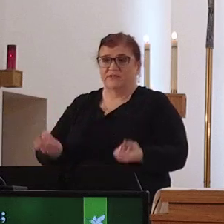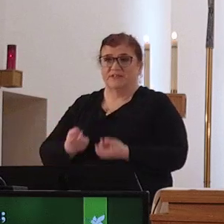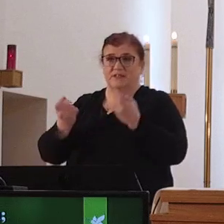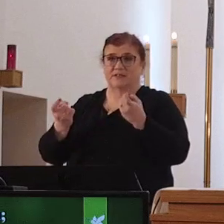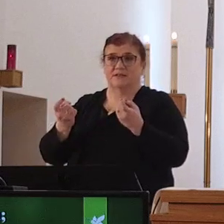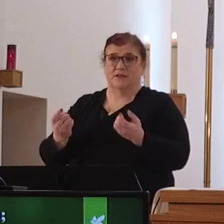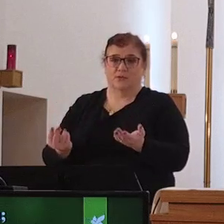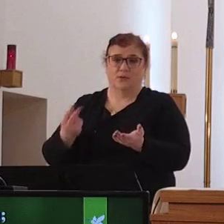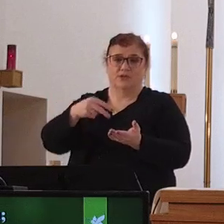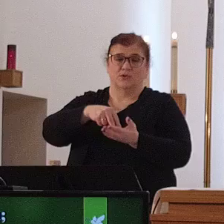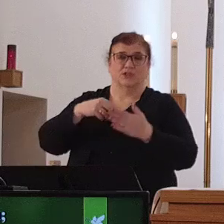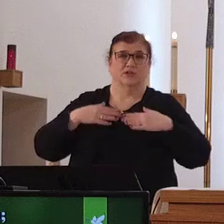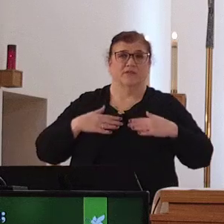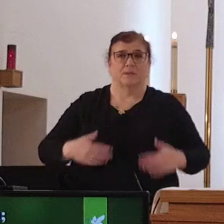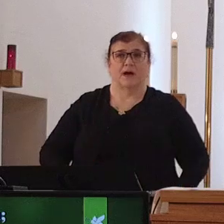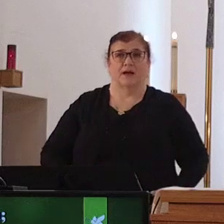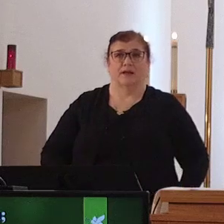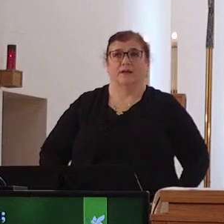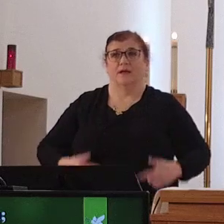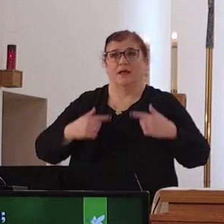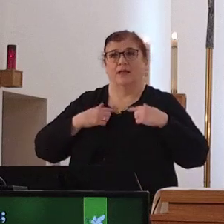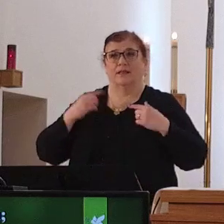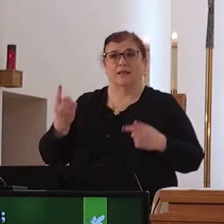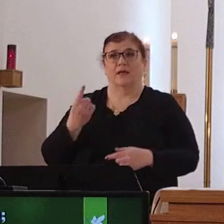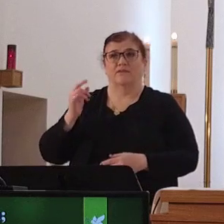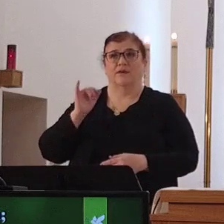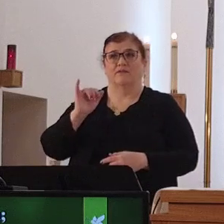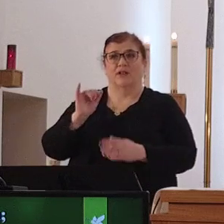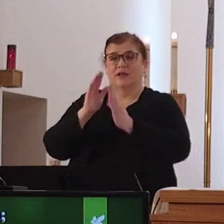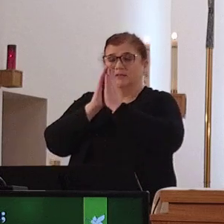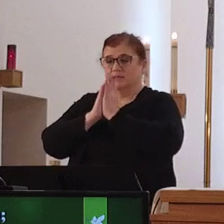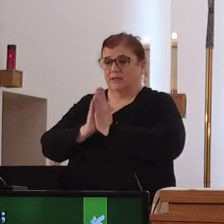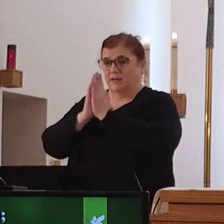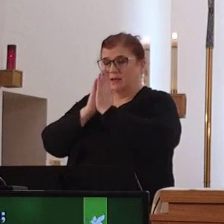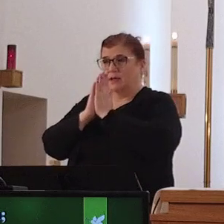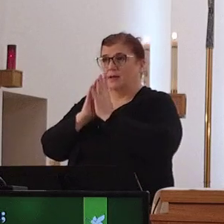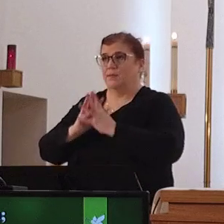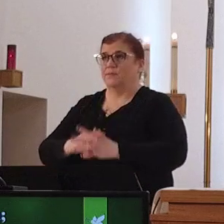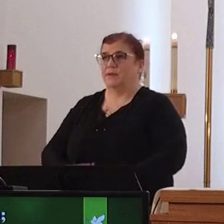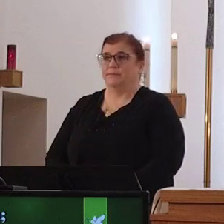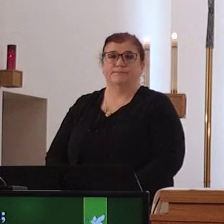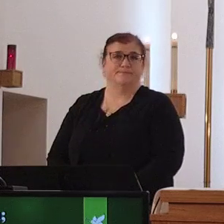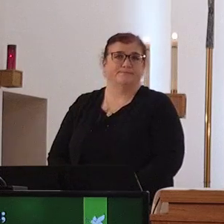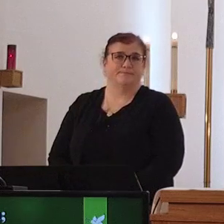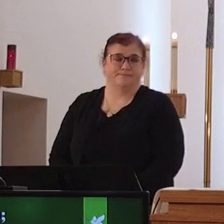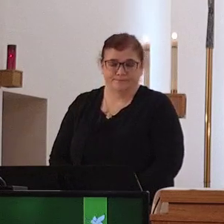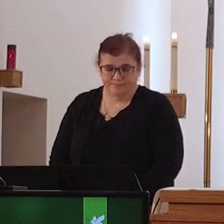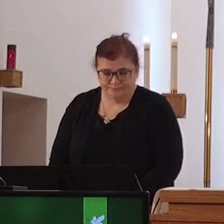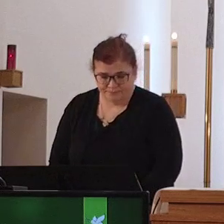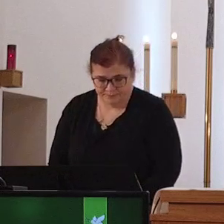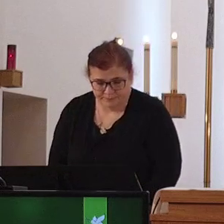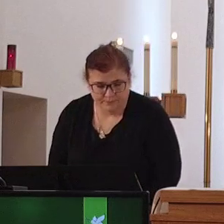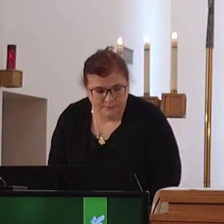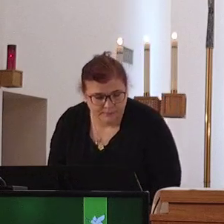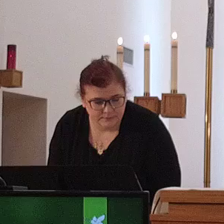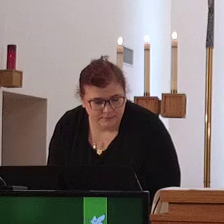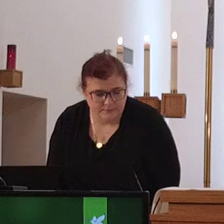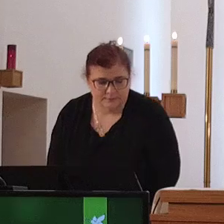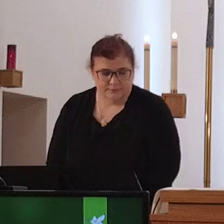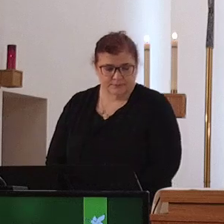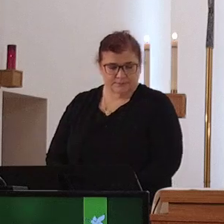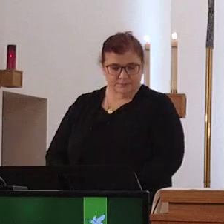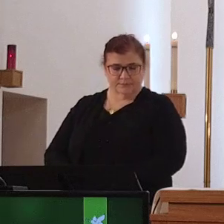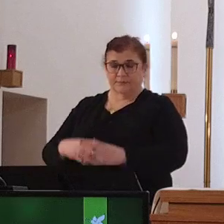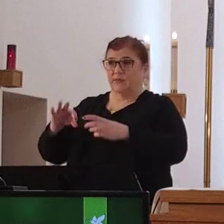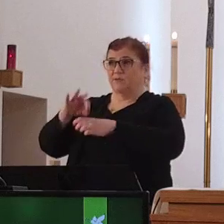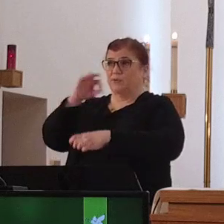of sins, the body, and the life everlasting. Amen. The Spirit